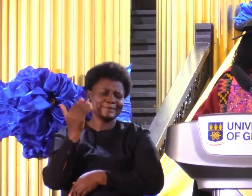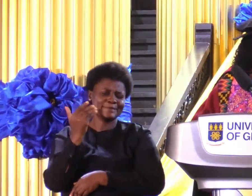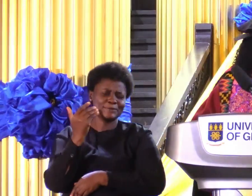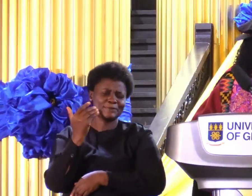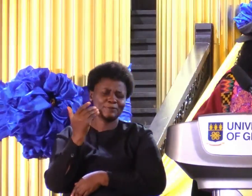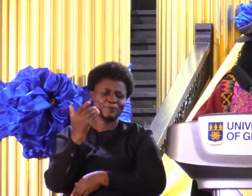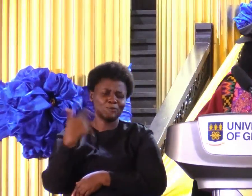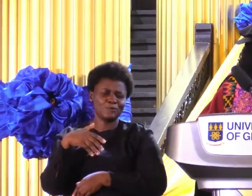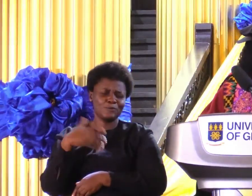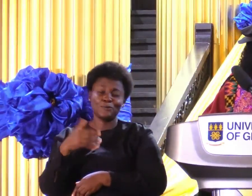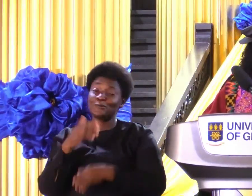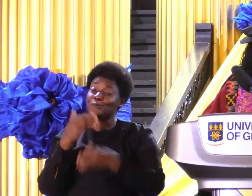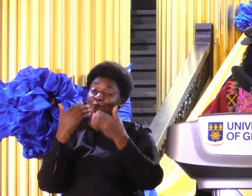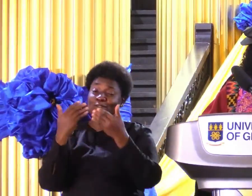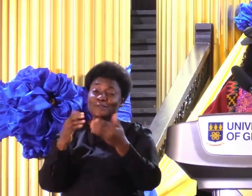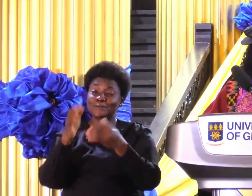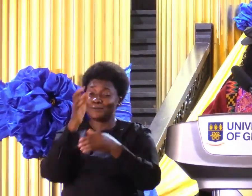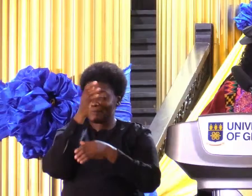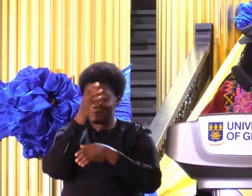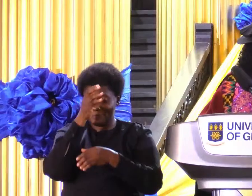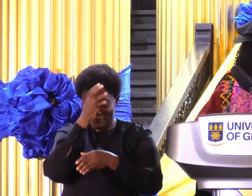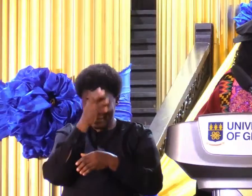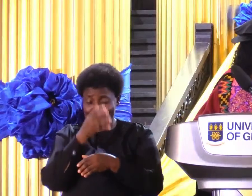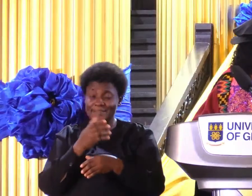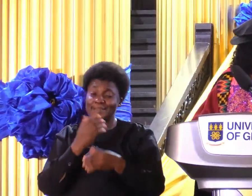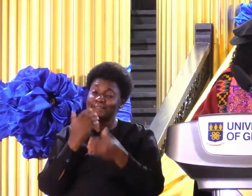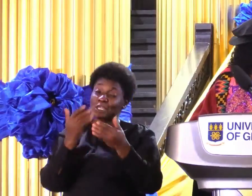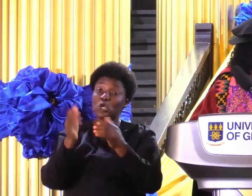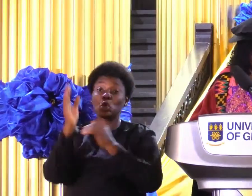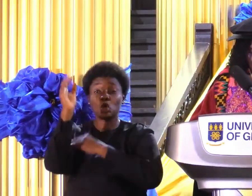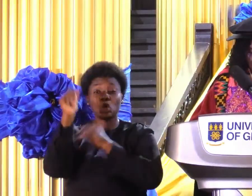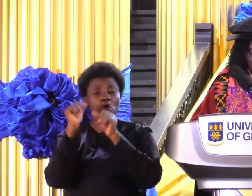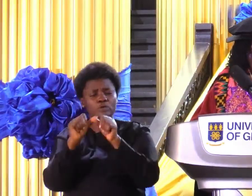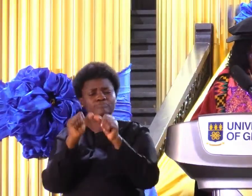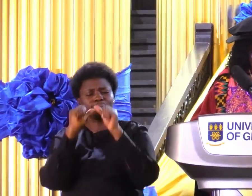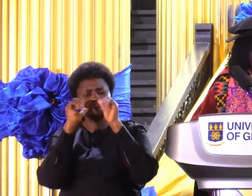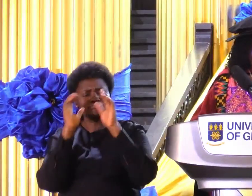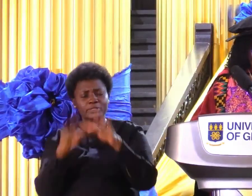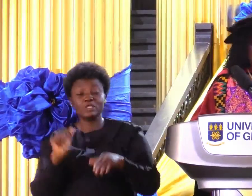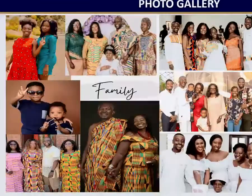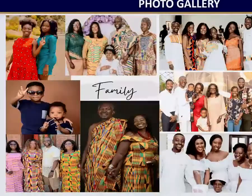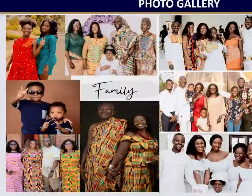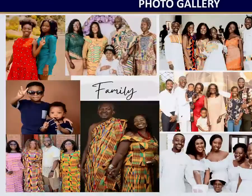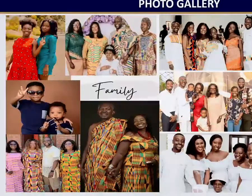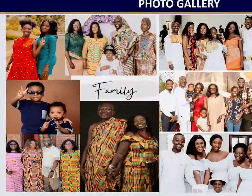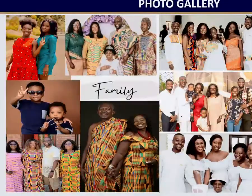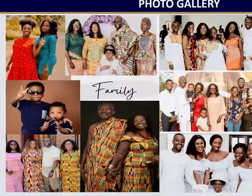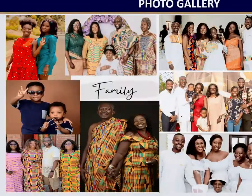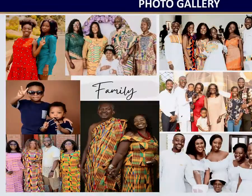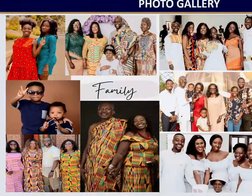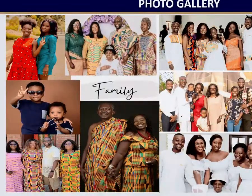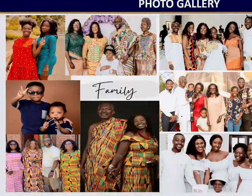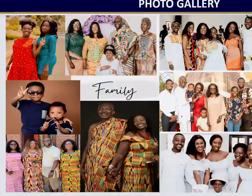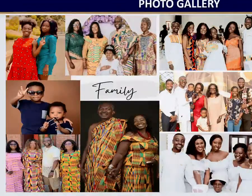done. Thank you, you and Daddy. Thank you very much. May God continue to bless us all. Thank you.